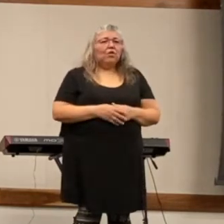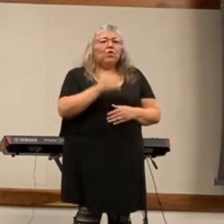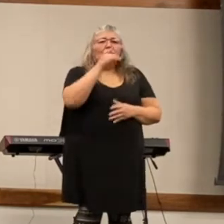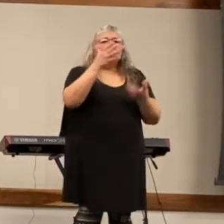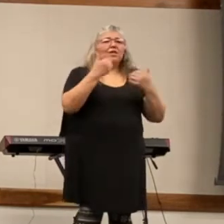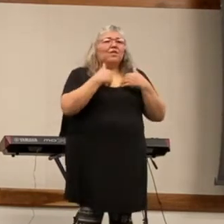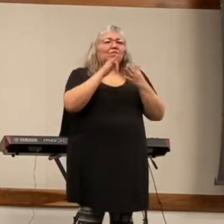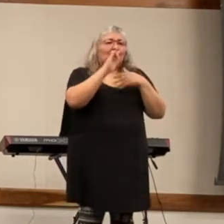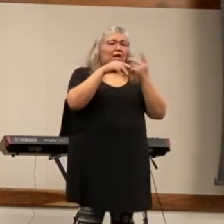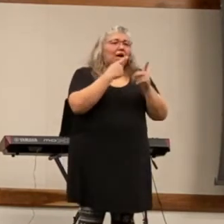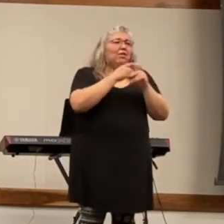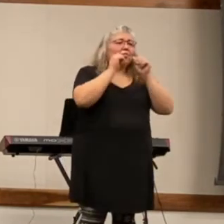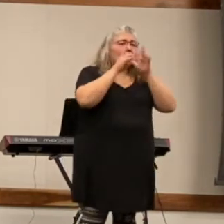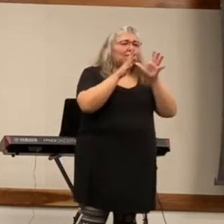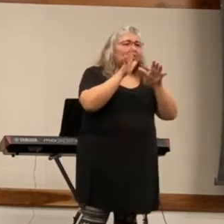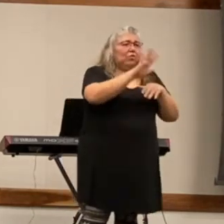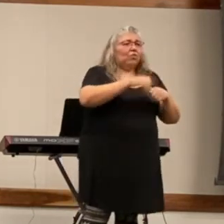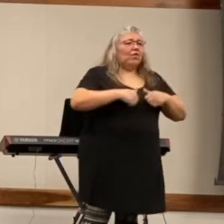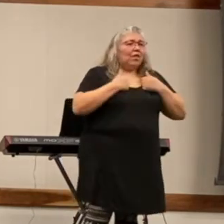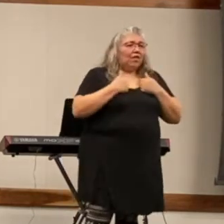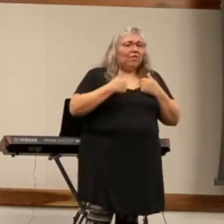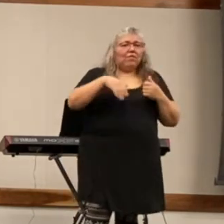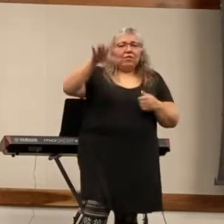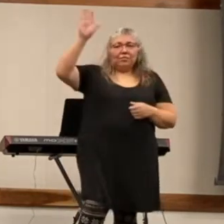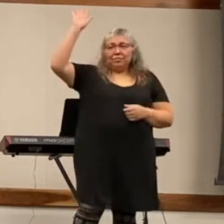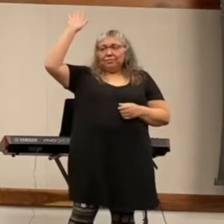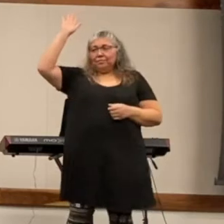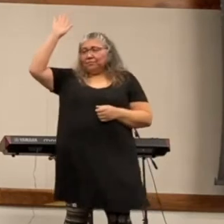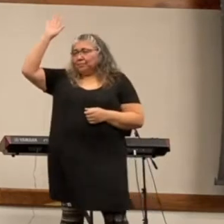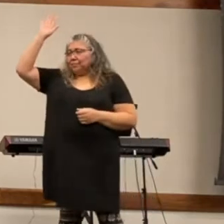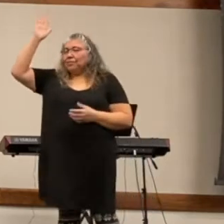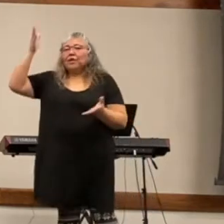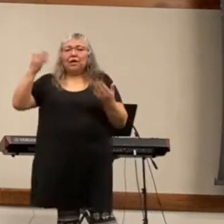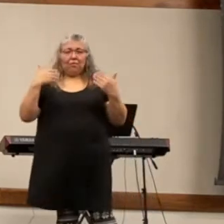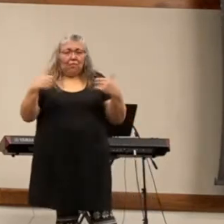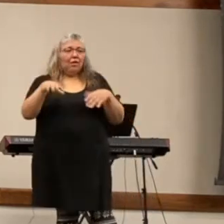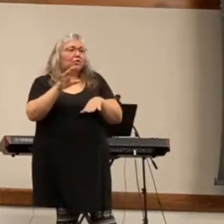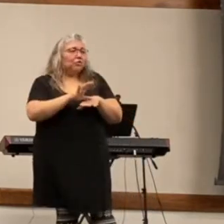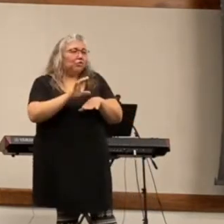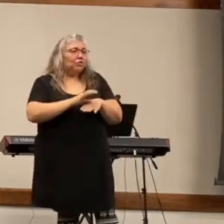kind of blessing in your life right now? Come on, church.